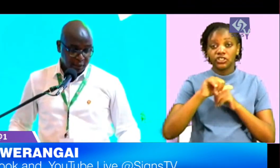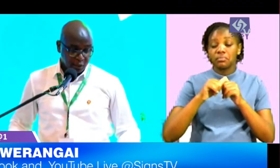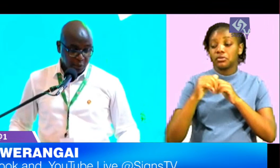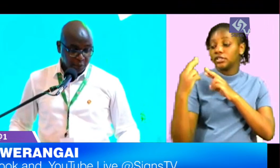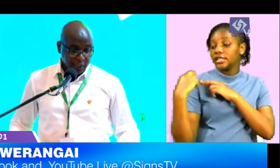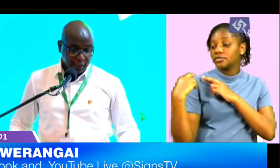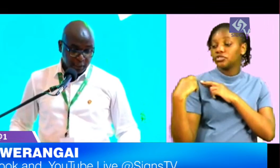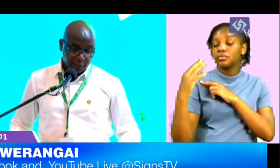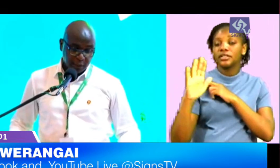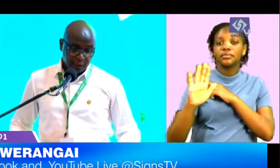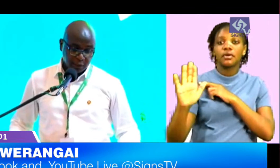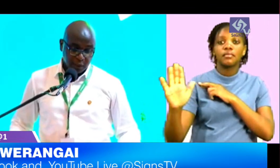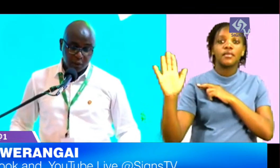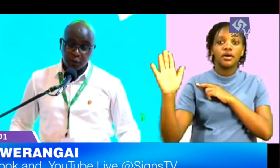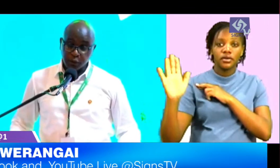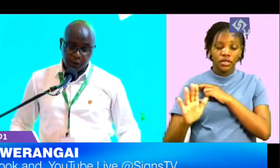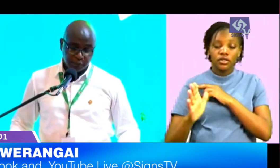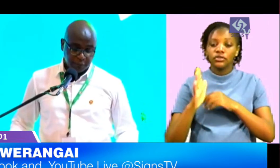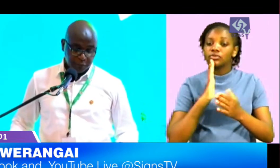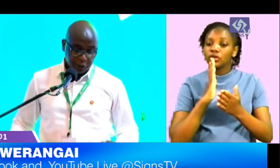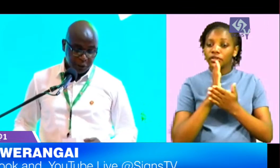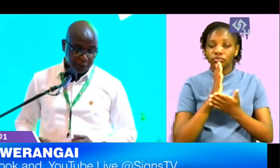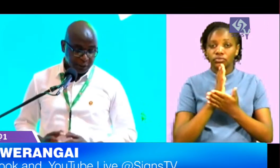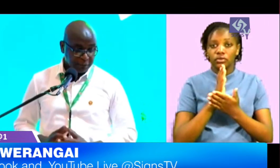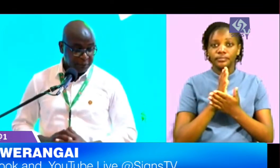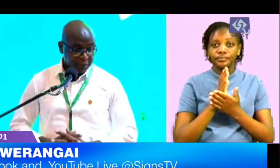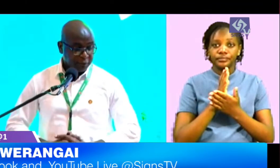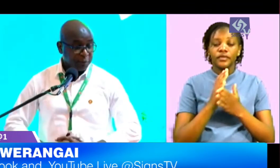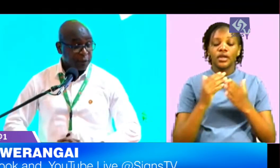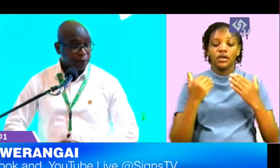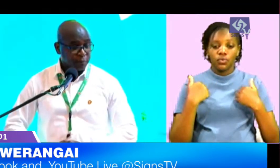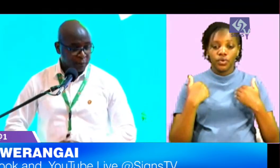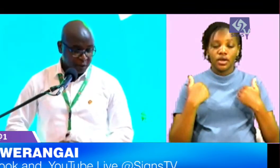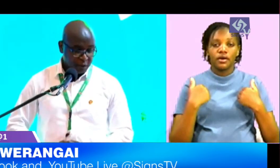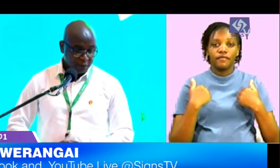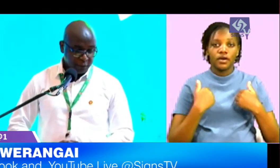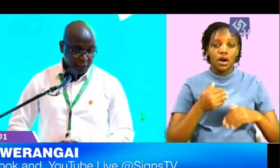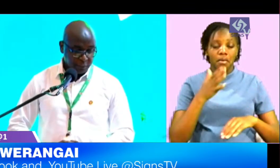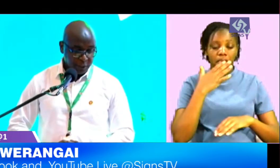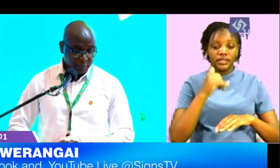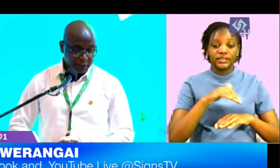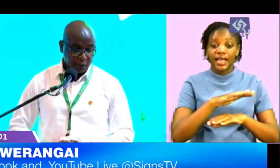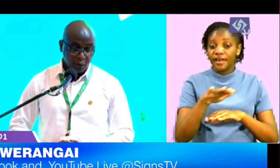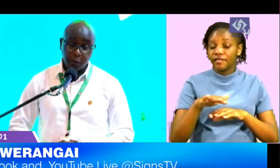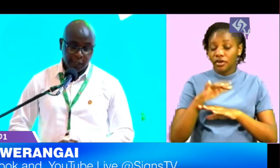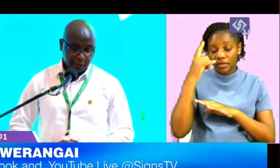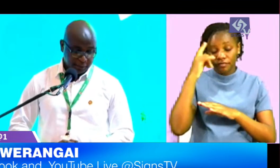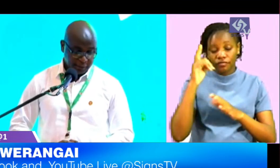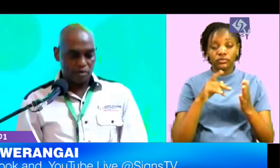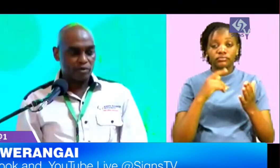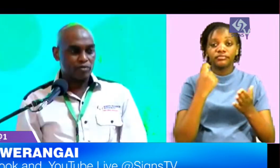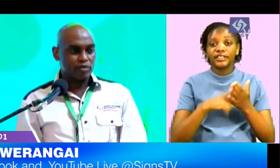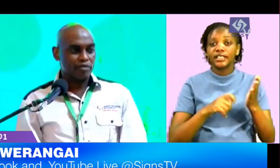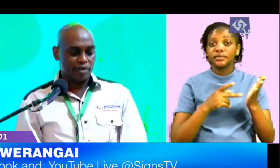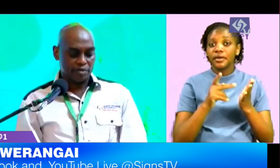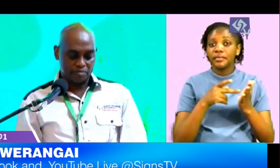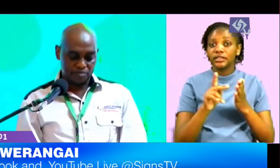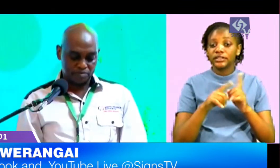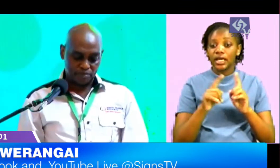to provide taxpayers with a conducive, efficient, and effective platform for tax payment and compliance. I want to reaffirm